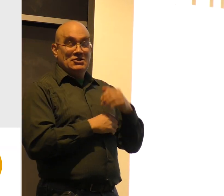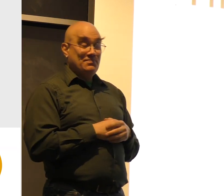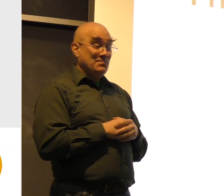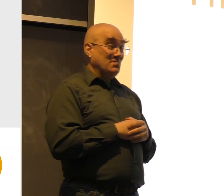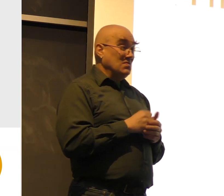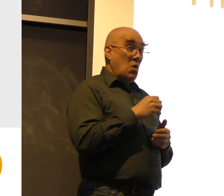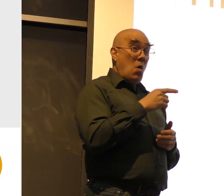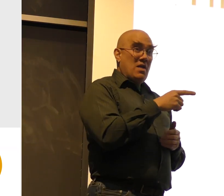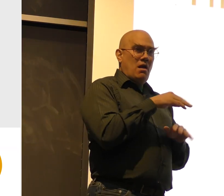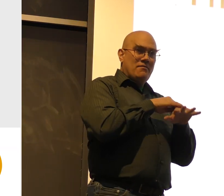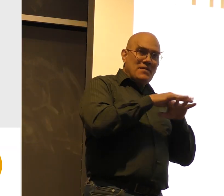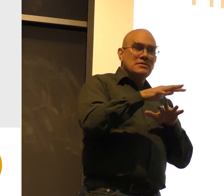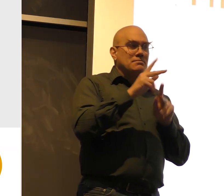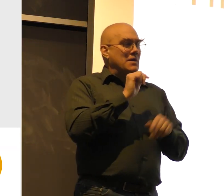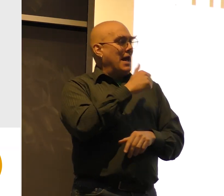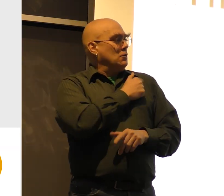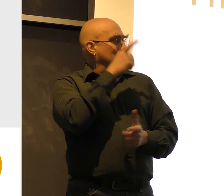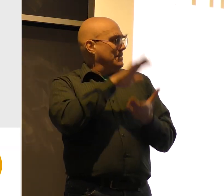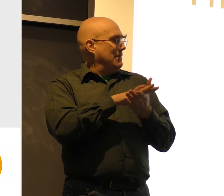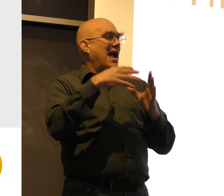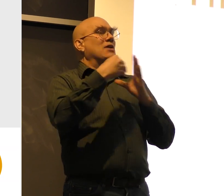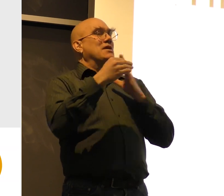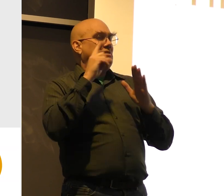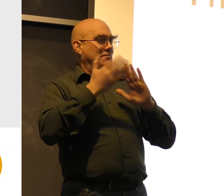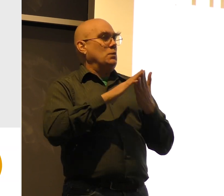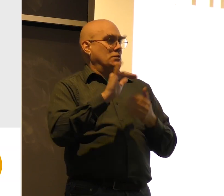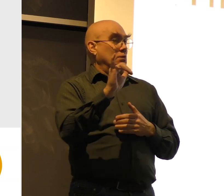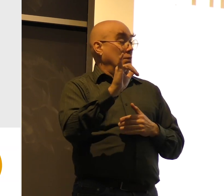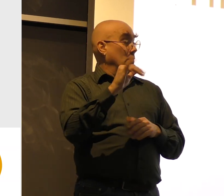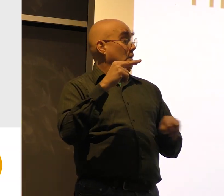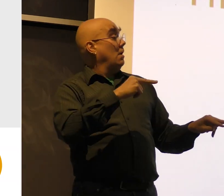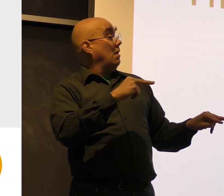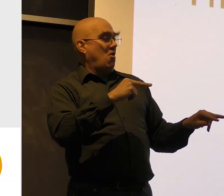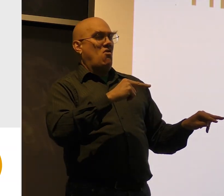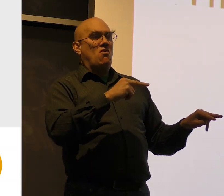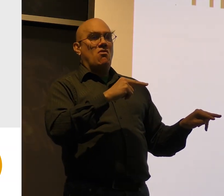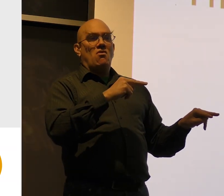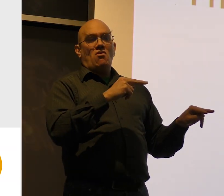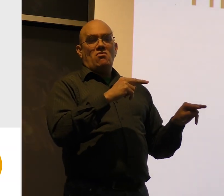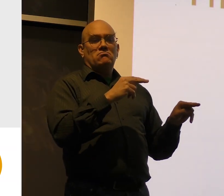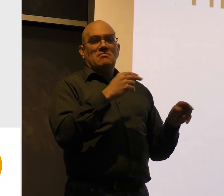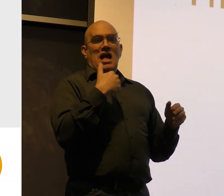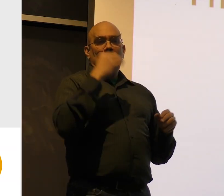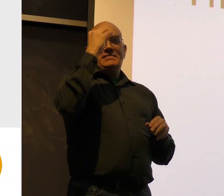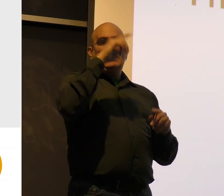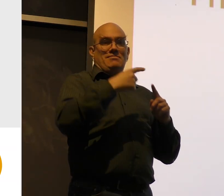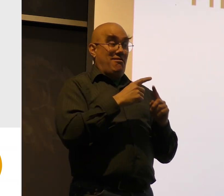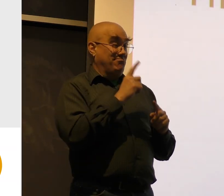way? Having that scientific foundation or not really impacts people's belief in the greater communities. They look to science and